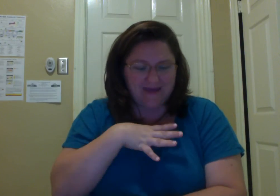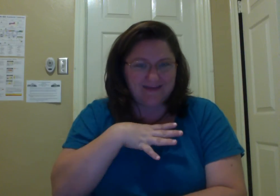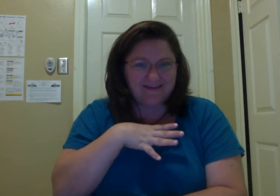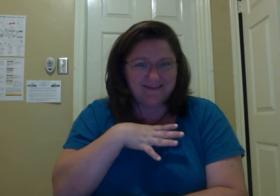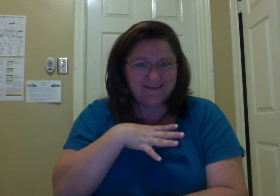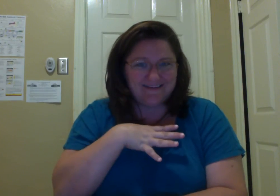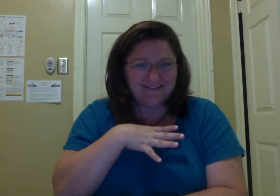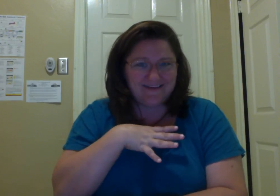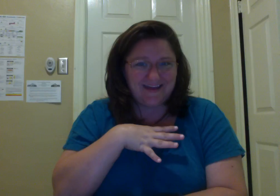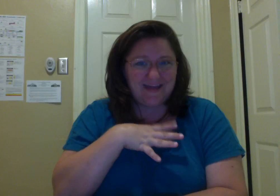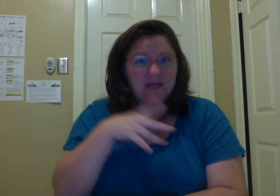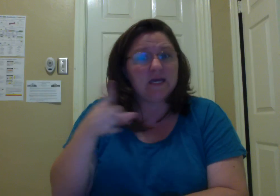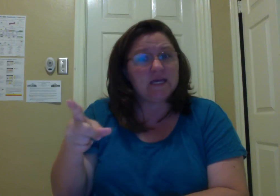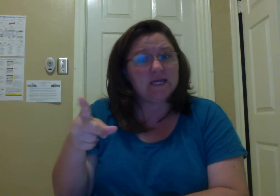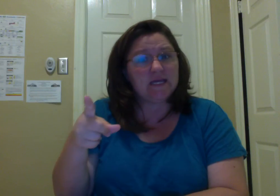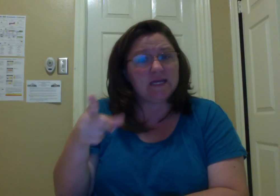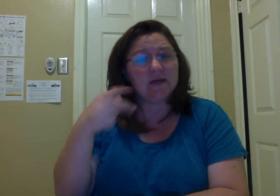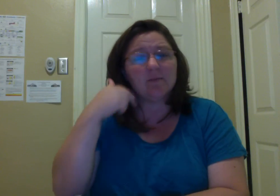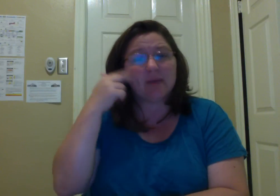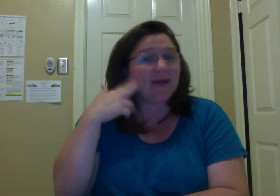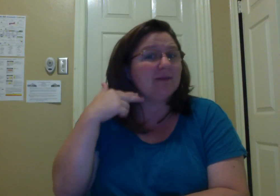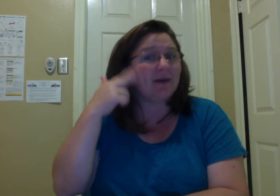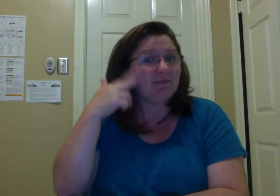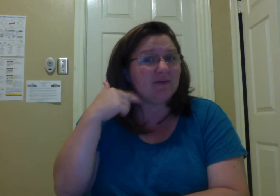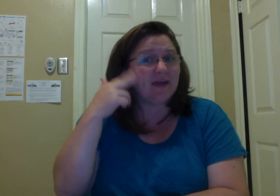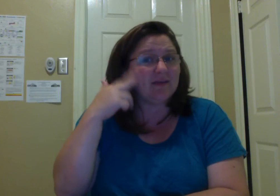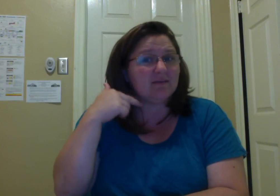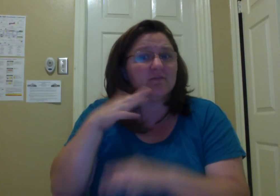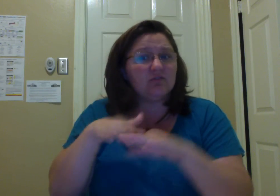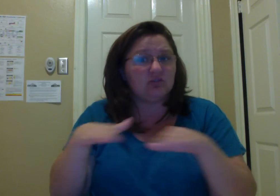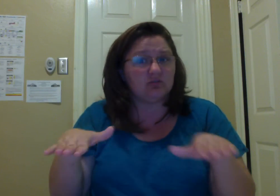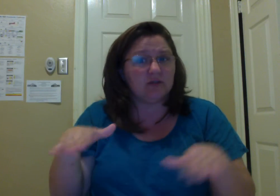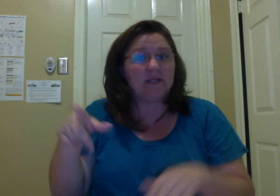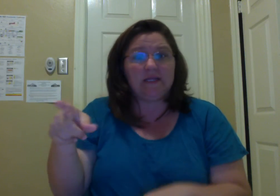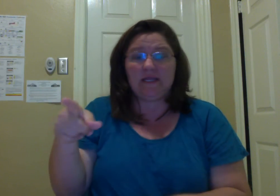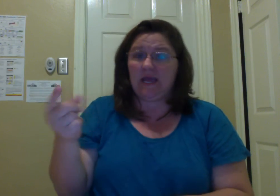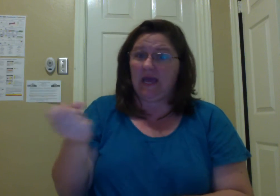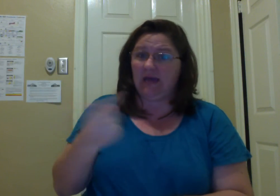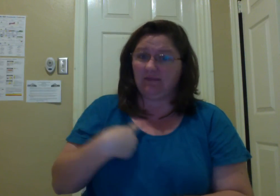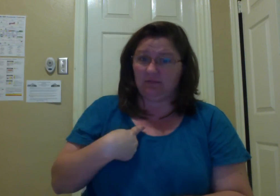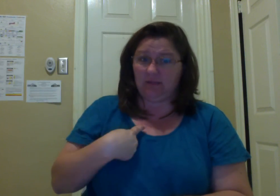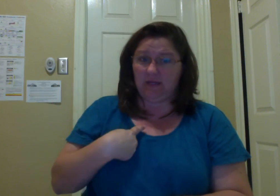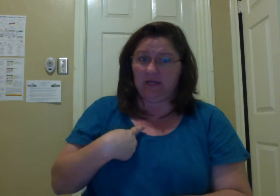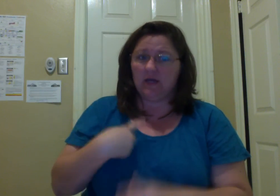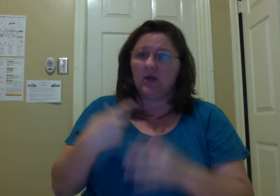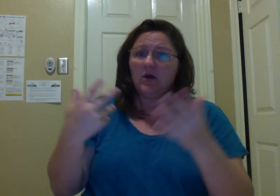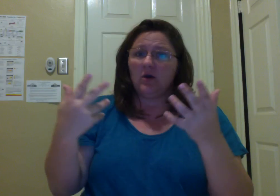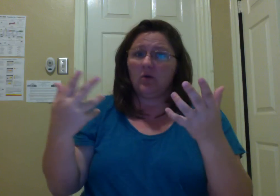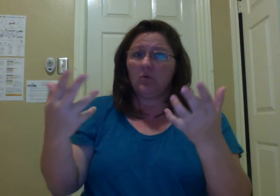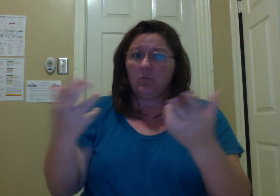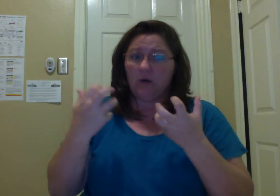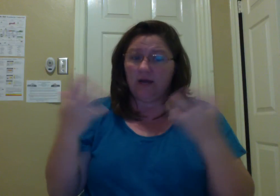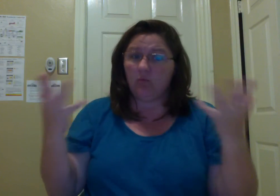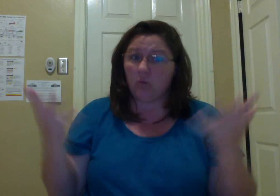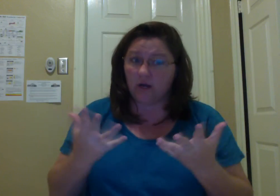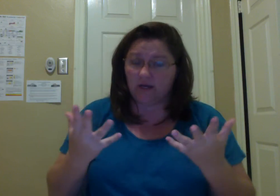Batman, okay, he painted my face of the children. He asked me what I wanted. So